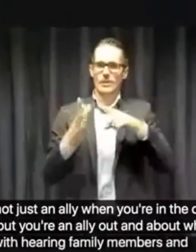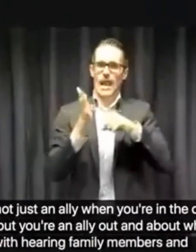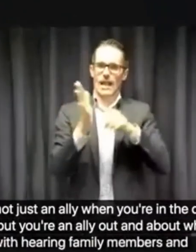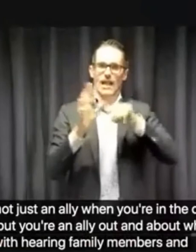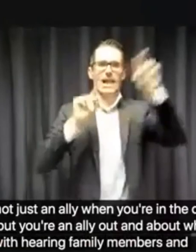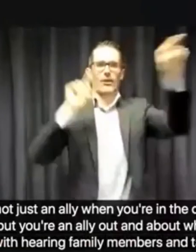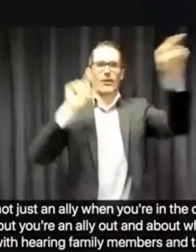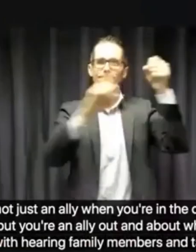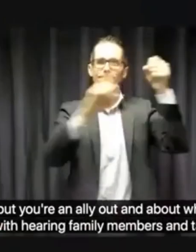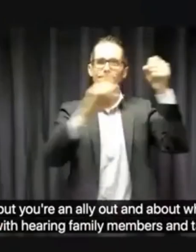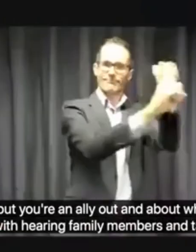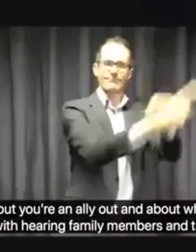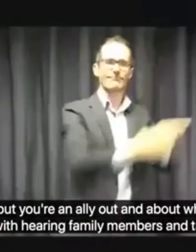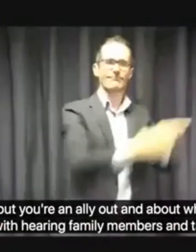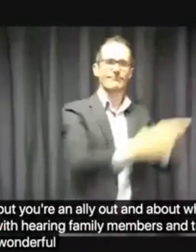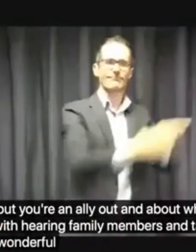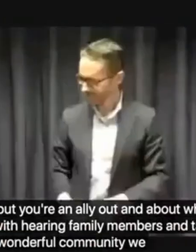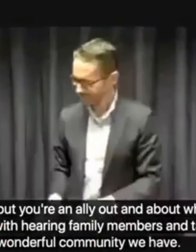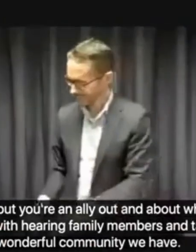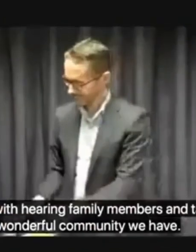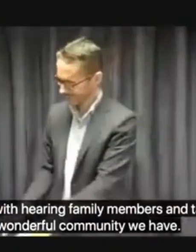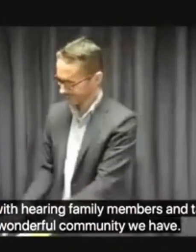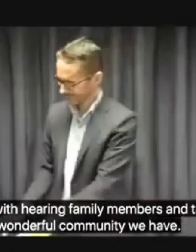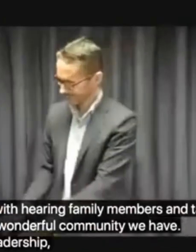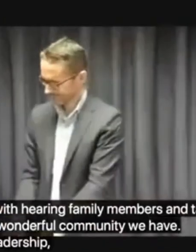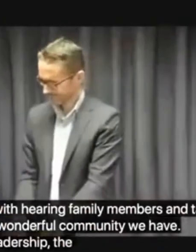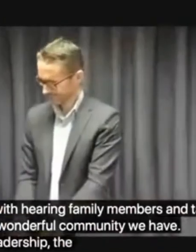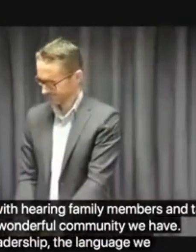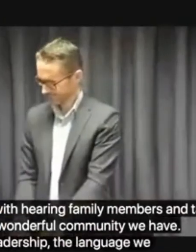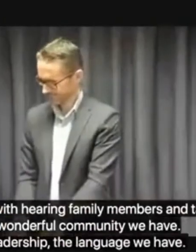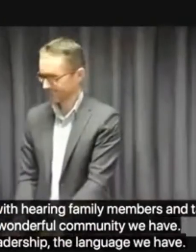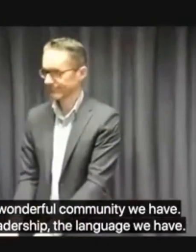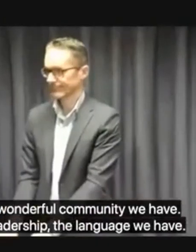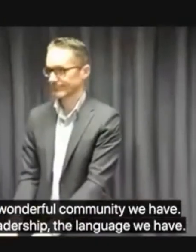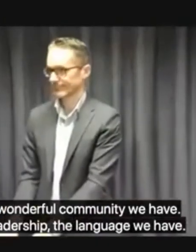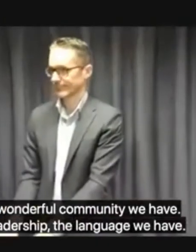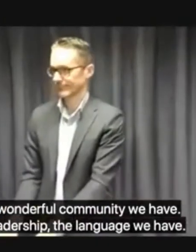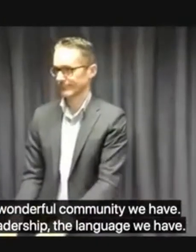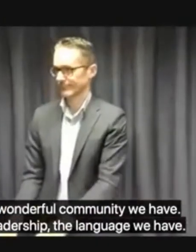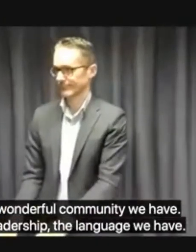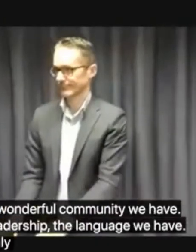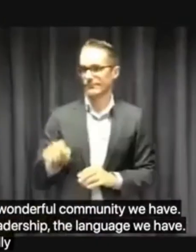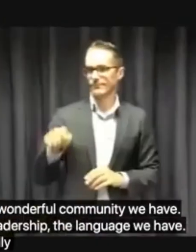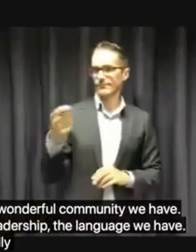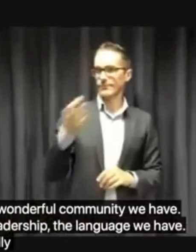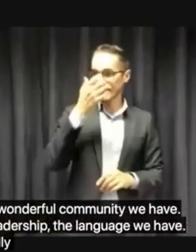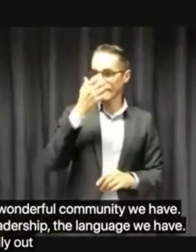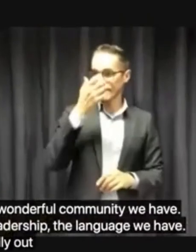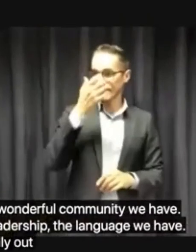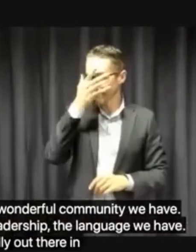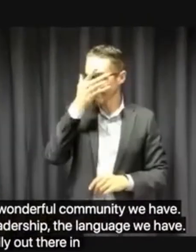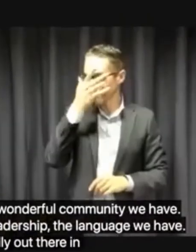we have, being an ally out there in the external world to advocate on our behalf.